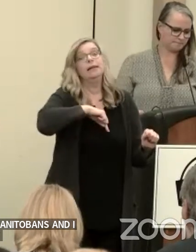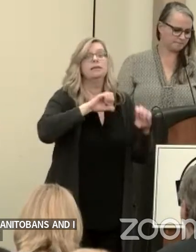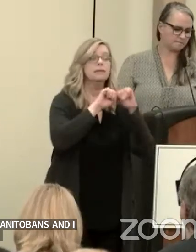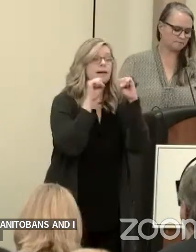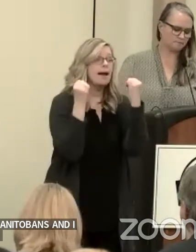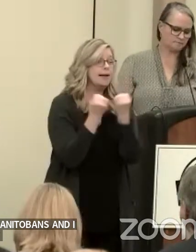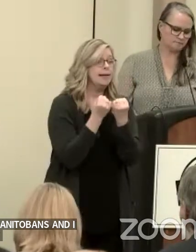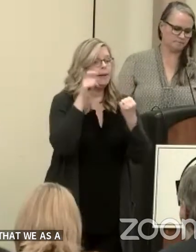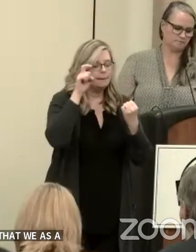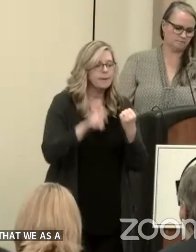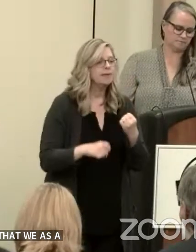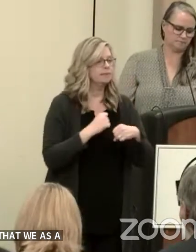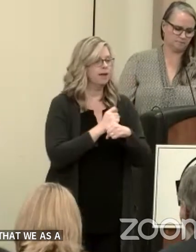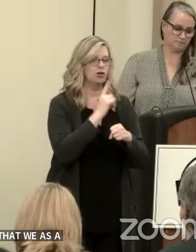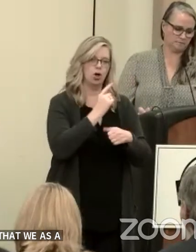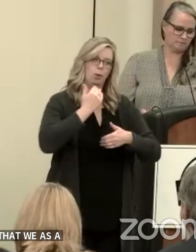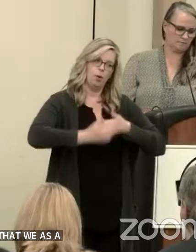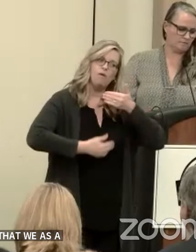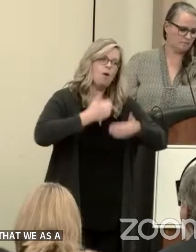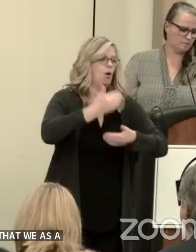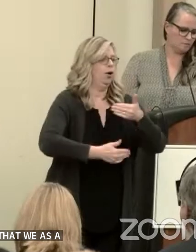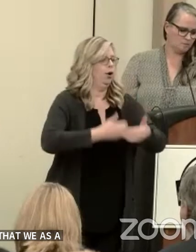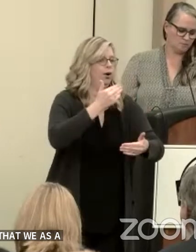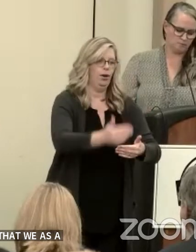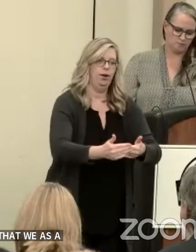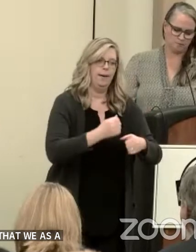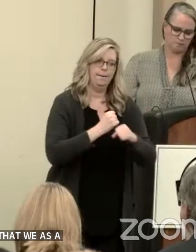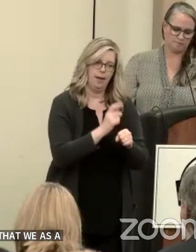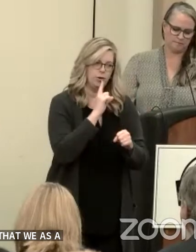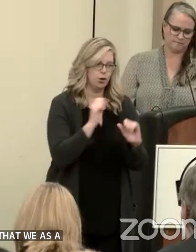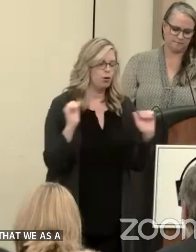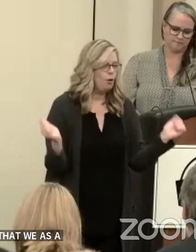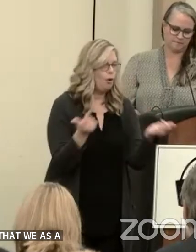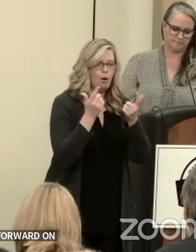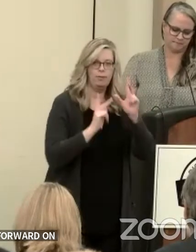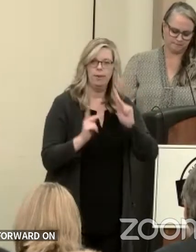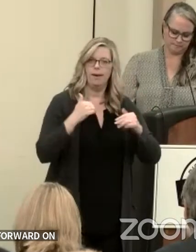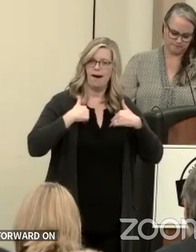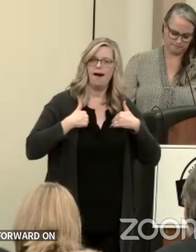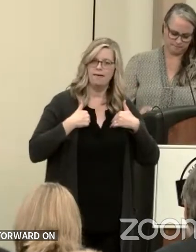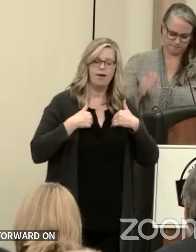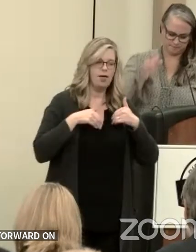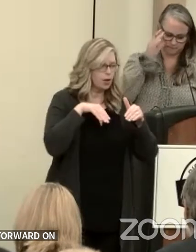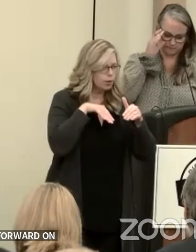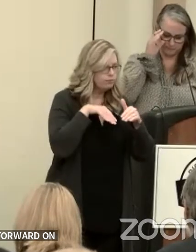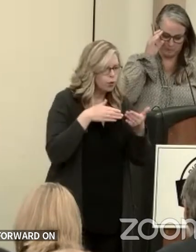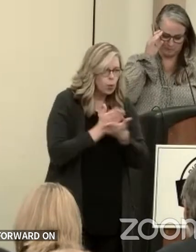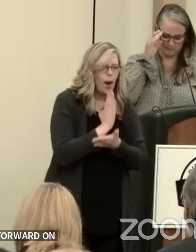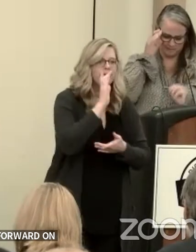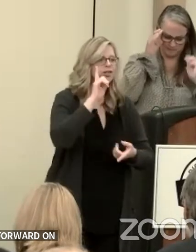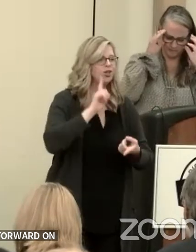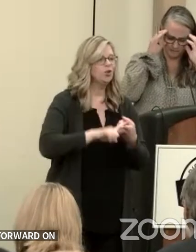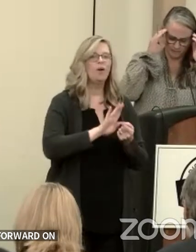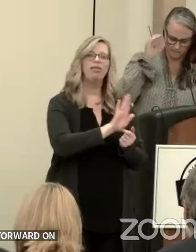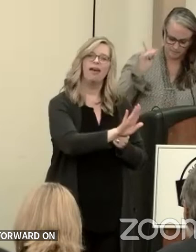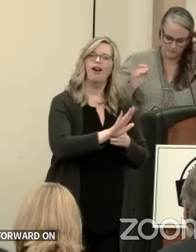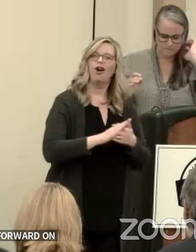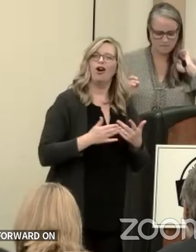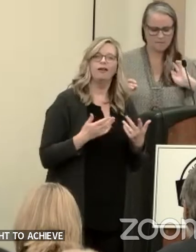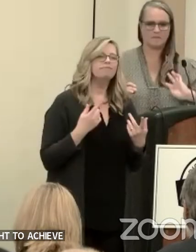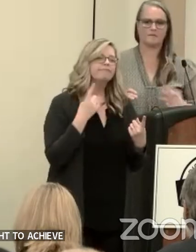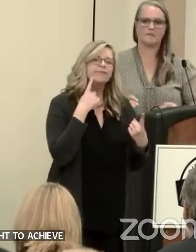to unanimously move forward on ensuring that everybody has the right to achieve their fullest destiny